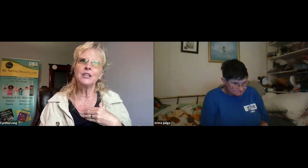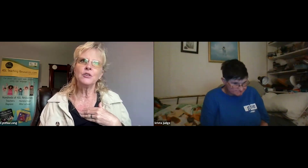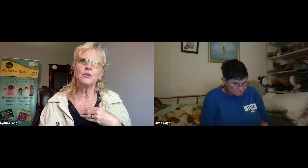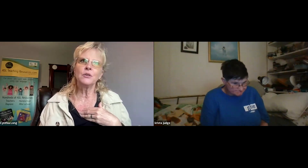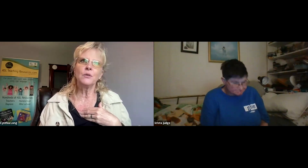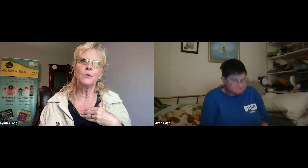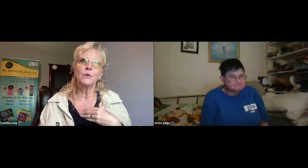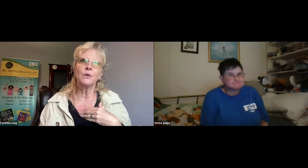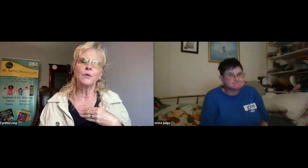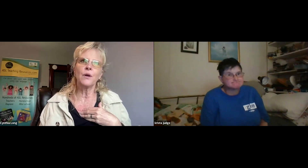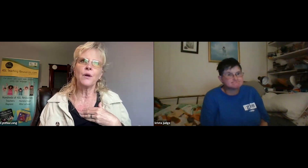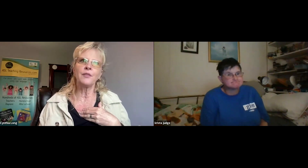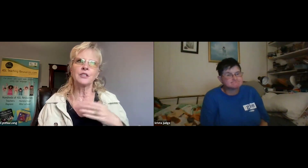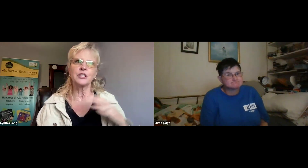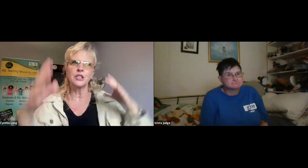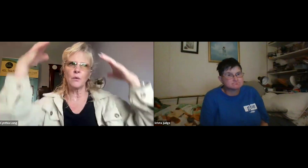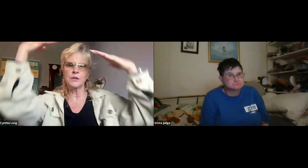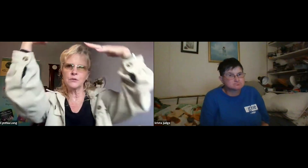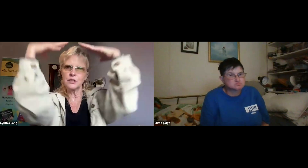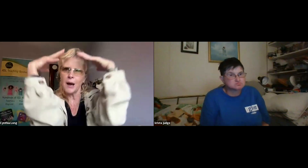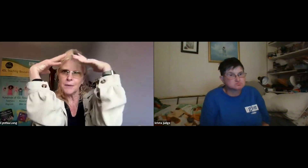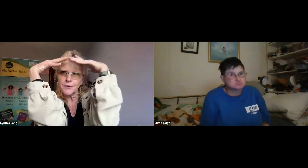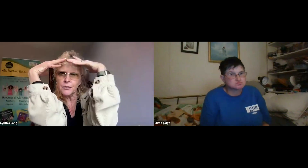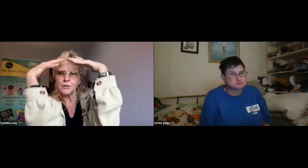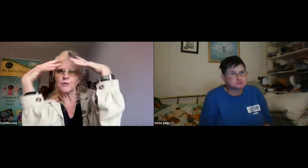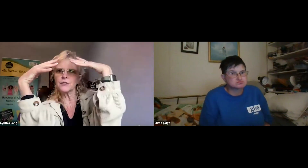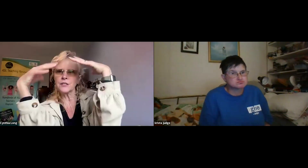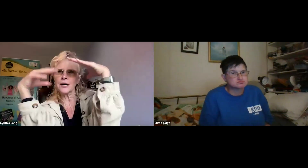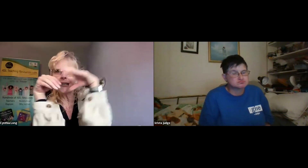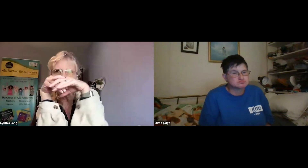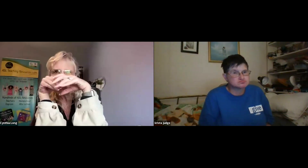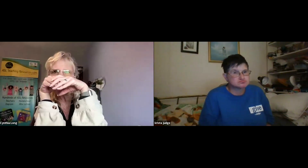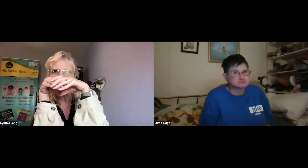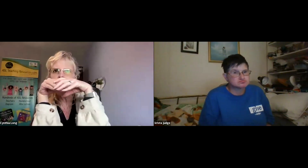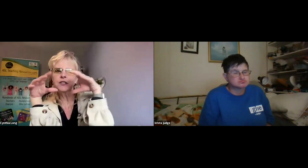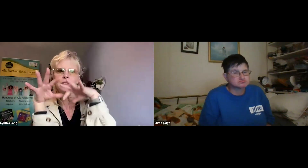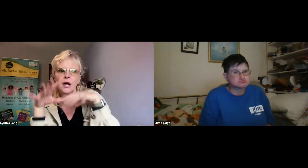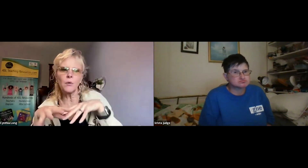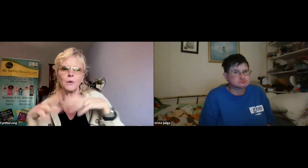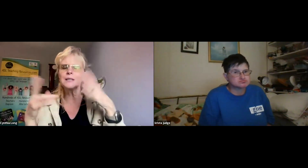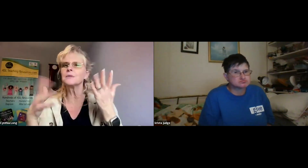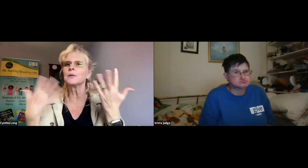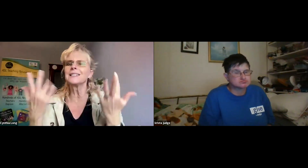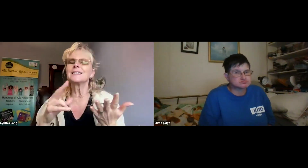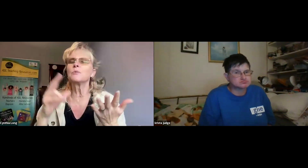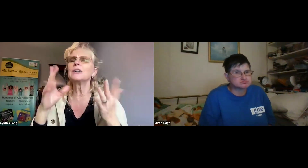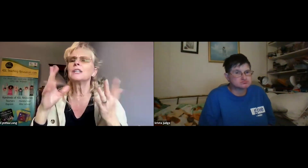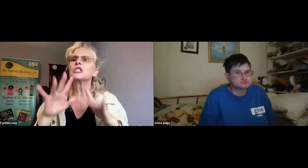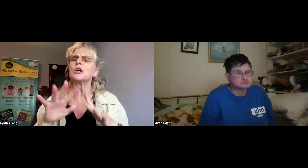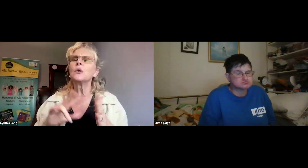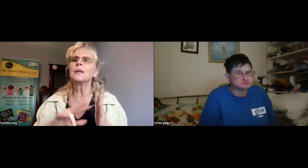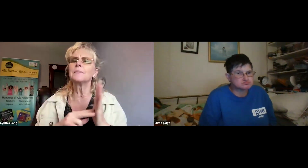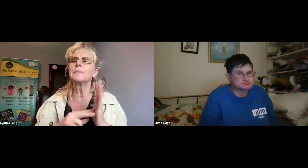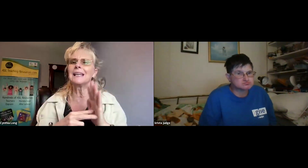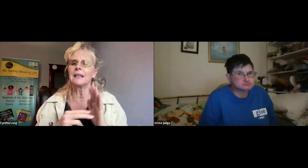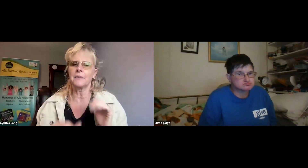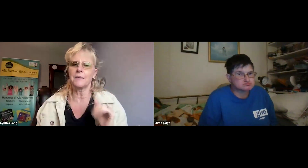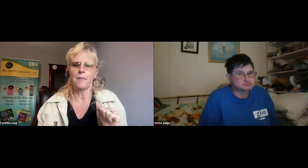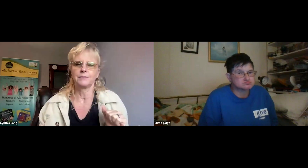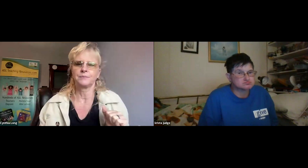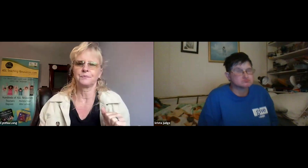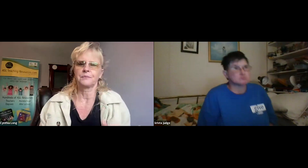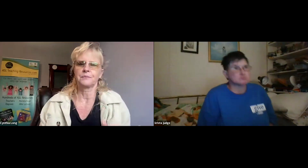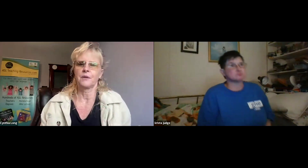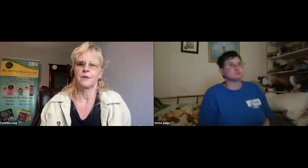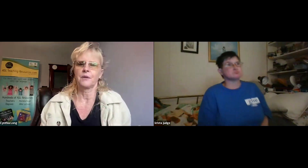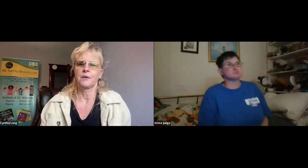Does it mean the snow is on top of you and you're stuck inside the snow? What does snowed in mean?